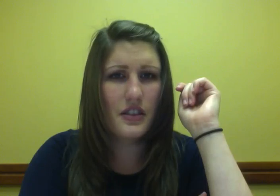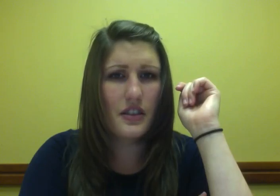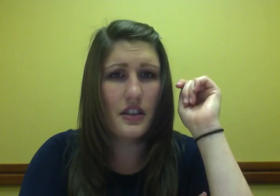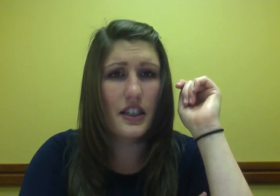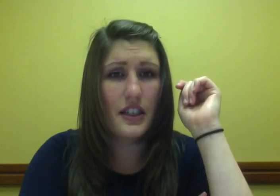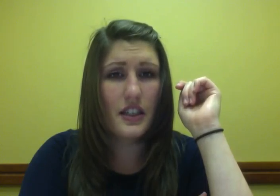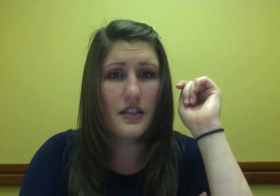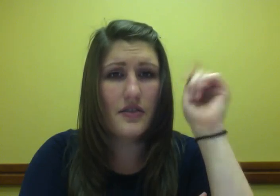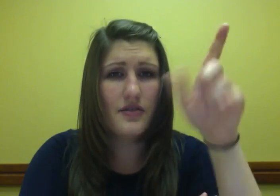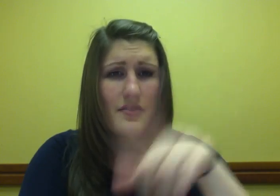Linka.